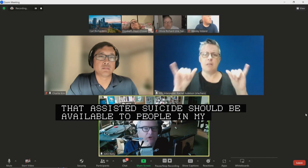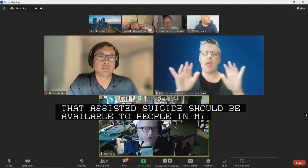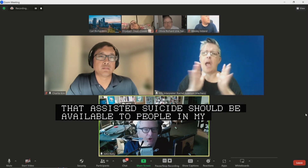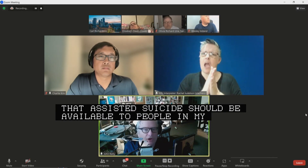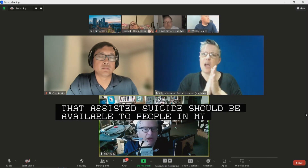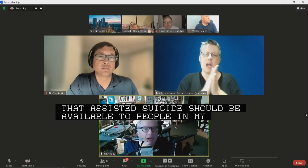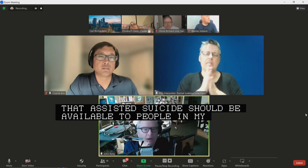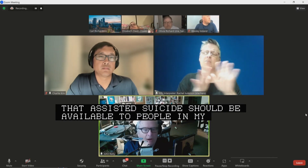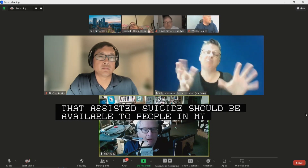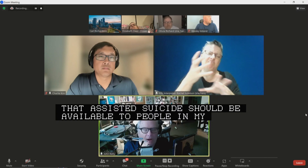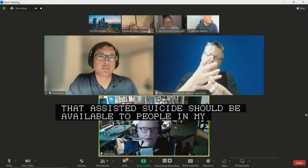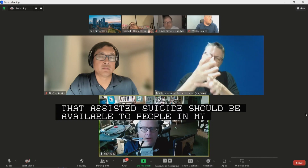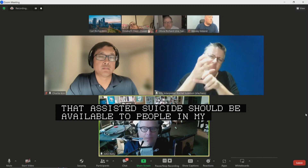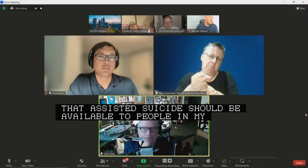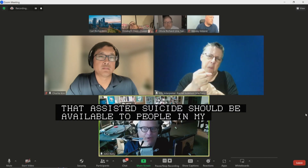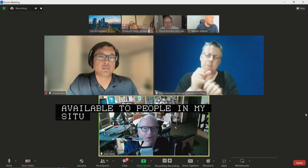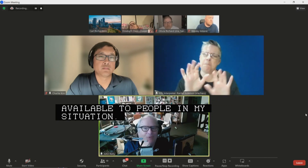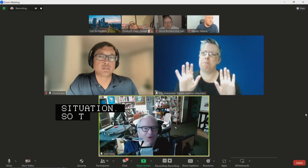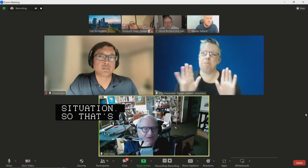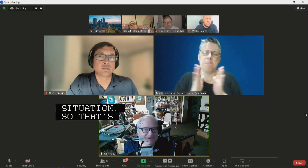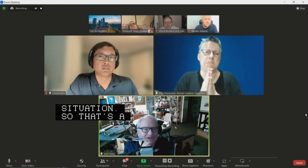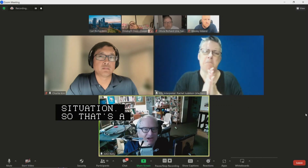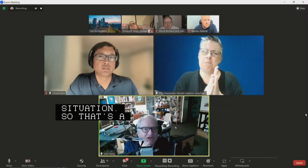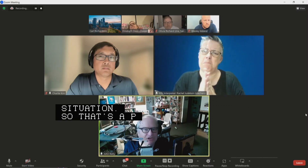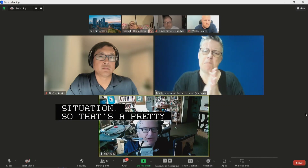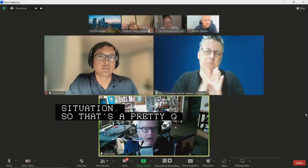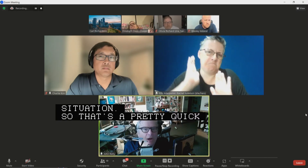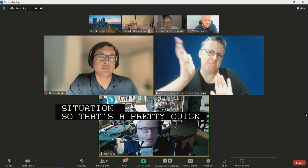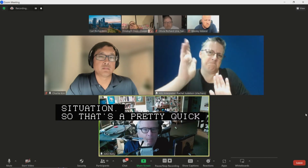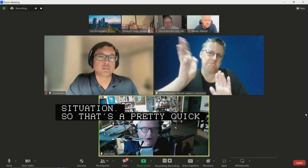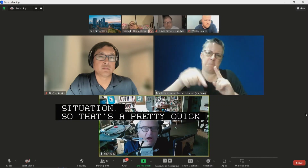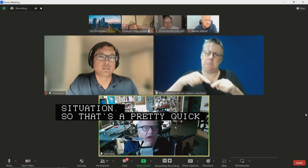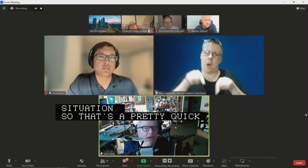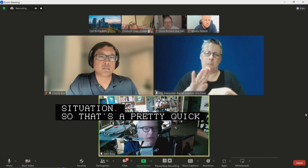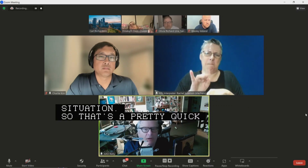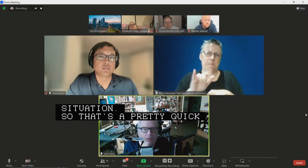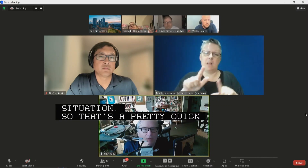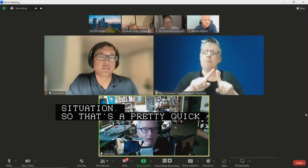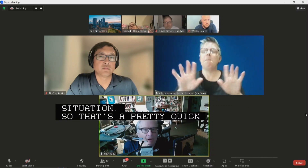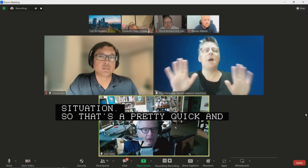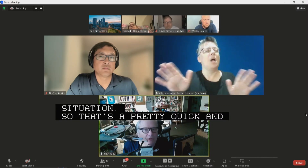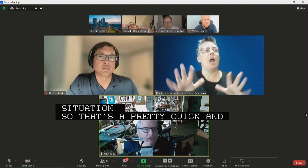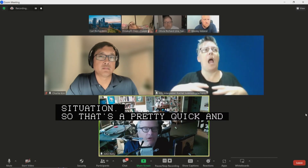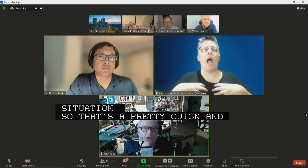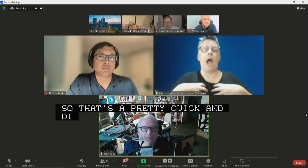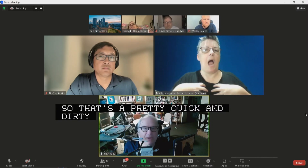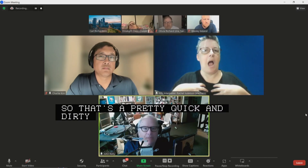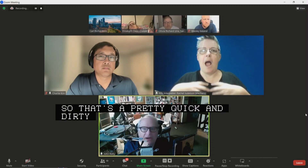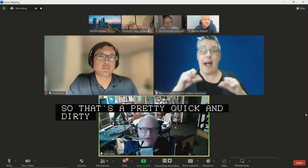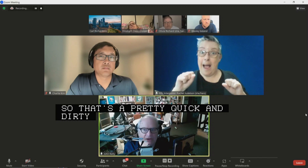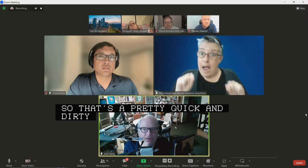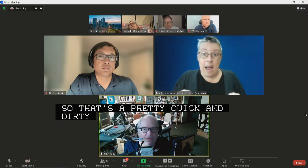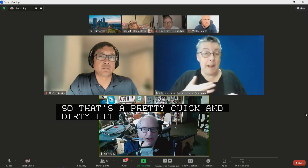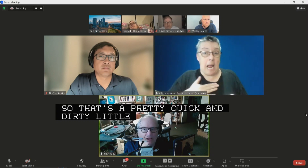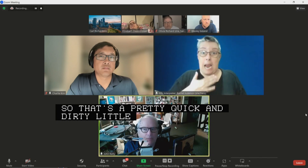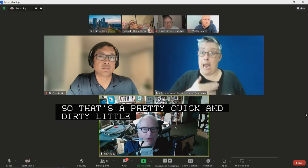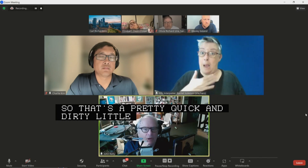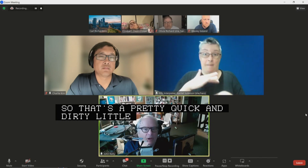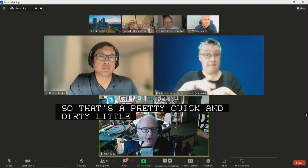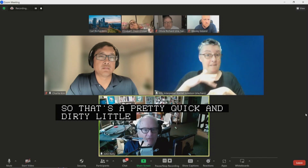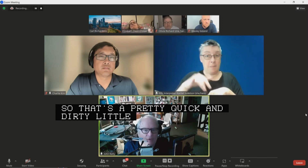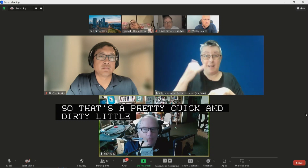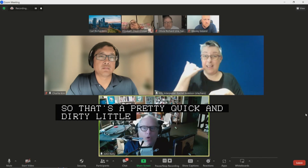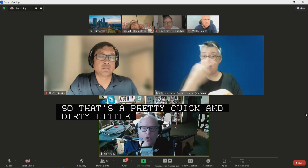quick and dirty little presentation, but I could certainly make myself